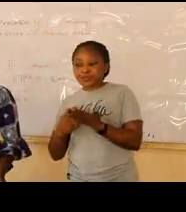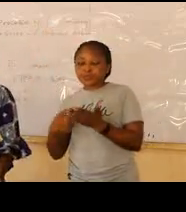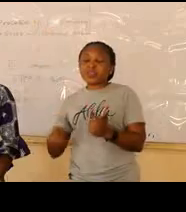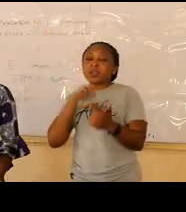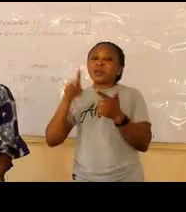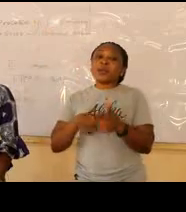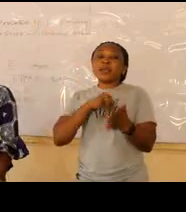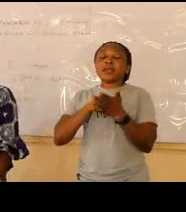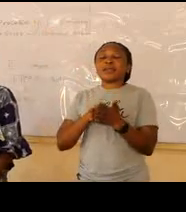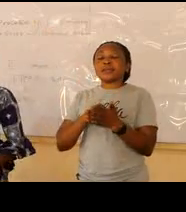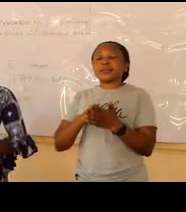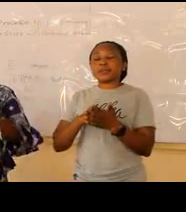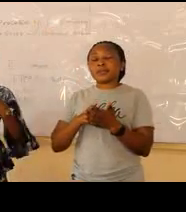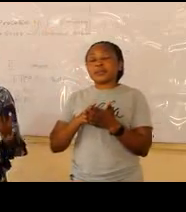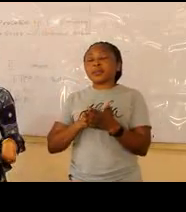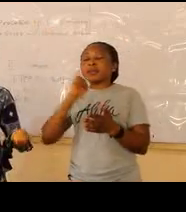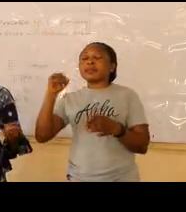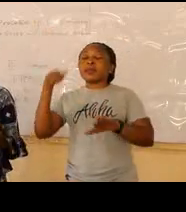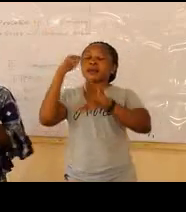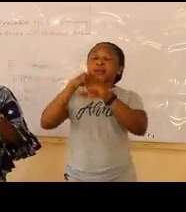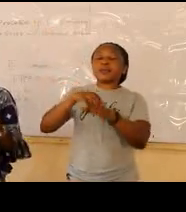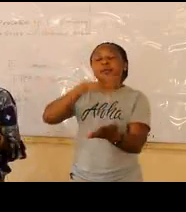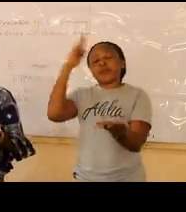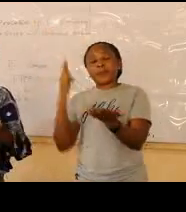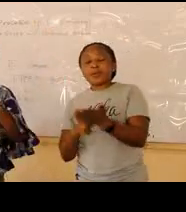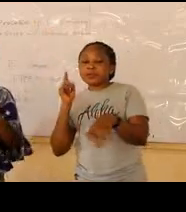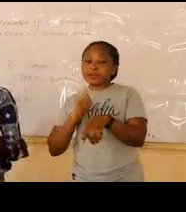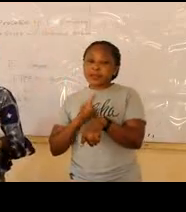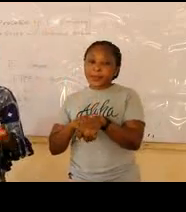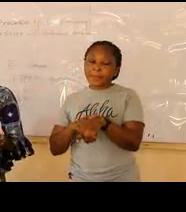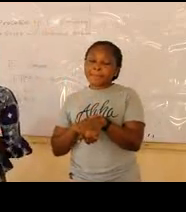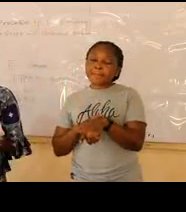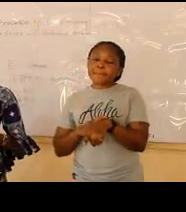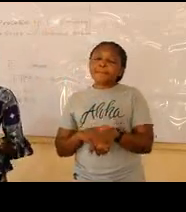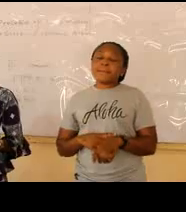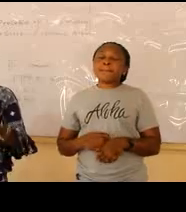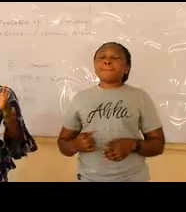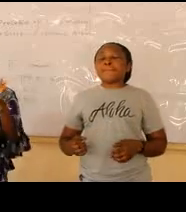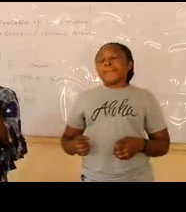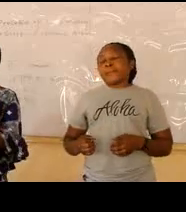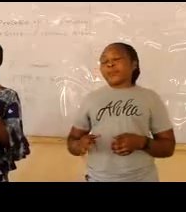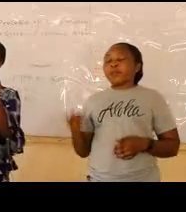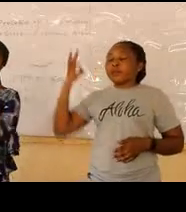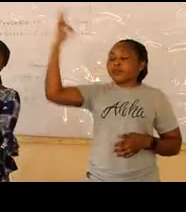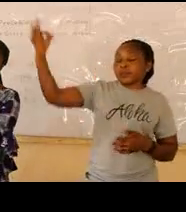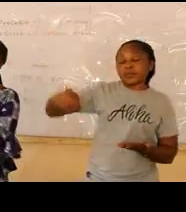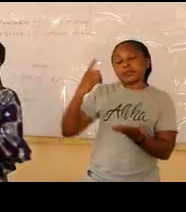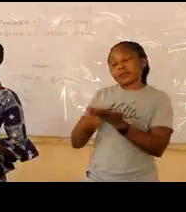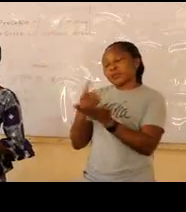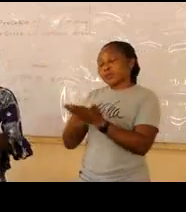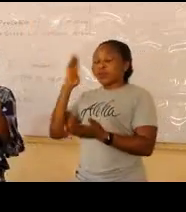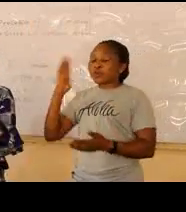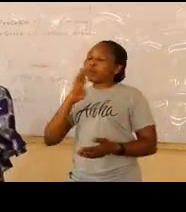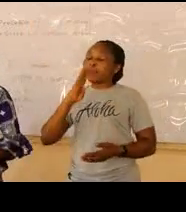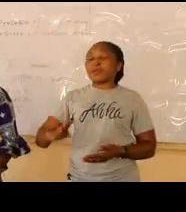report stage, further suggestions, amendments, and discussions will be made based on the content